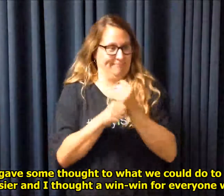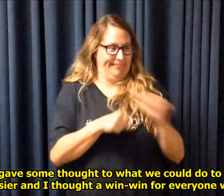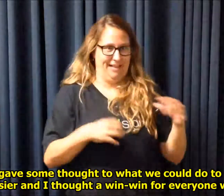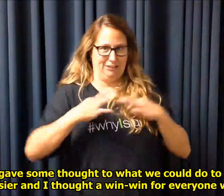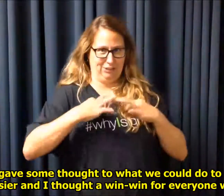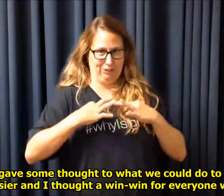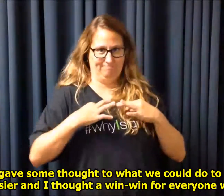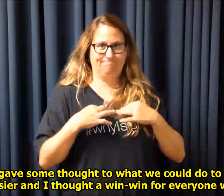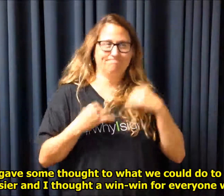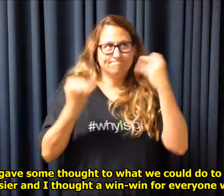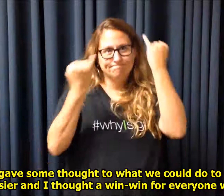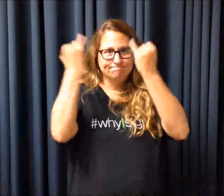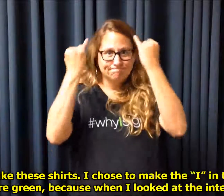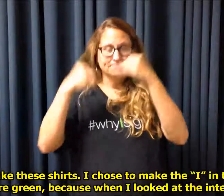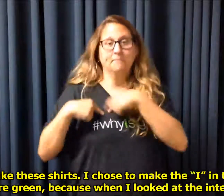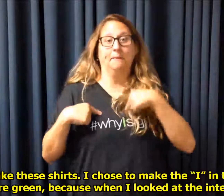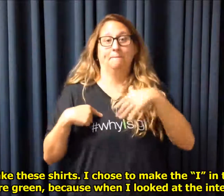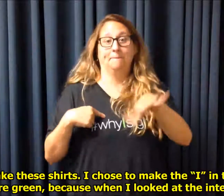win-win for everyone would be to make these shirts.